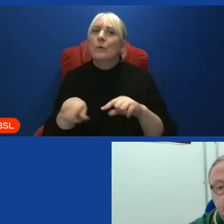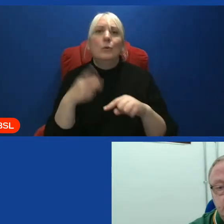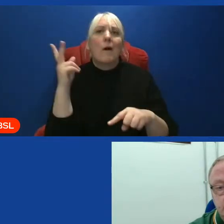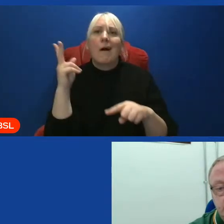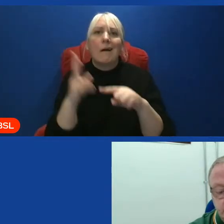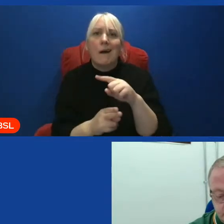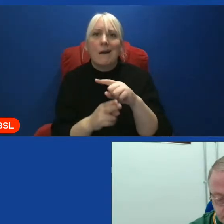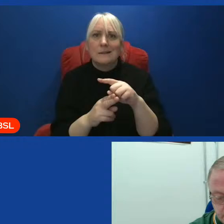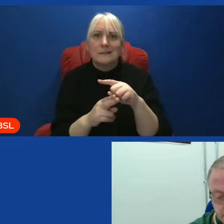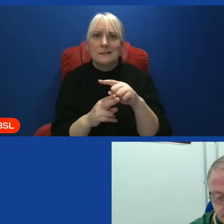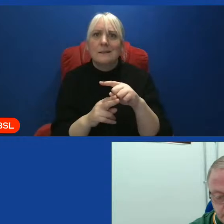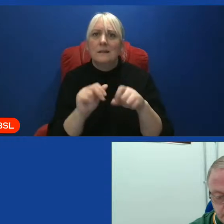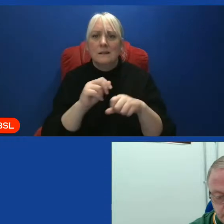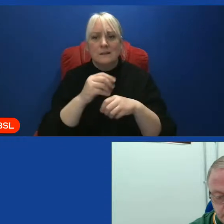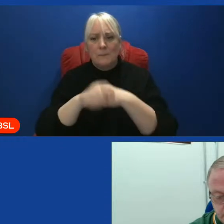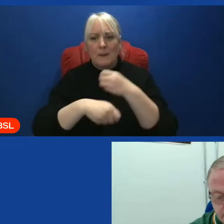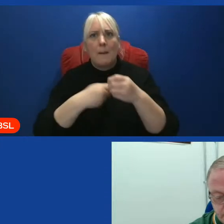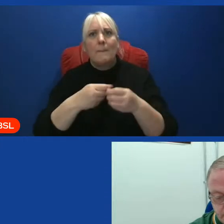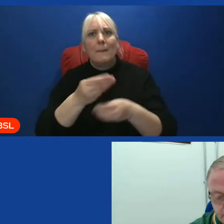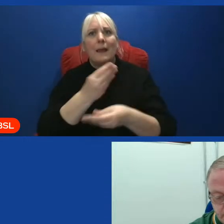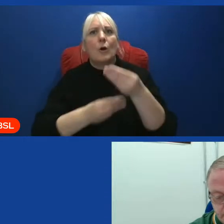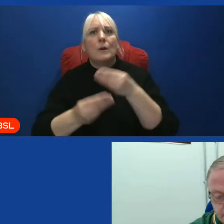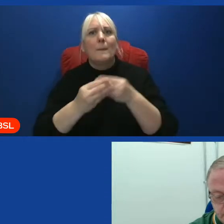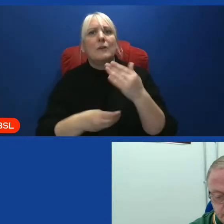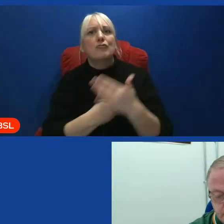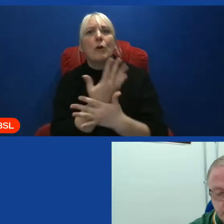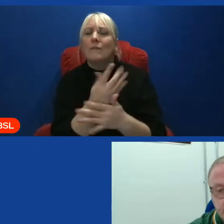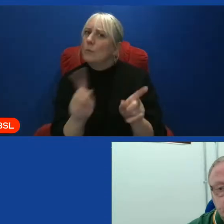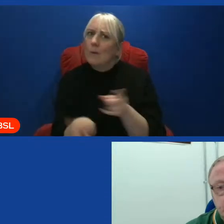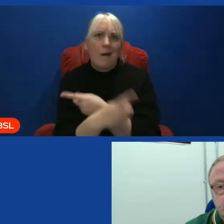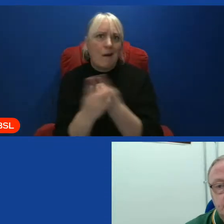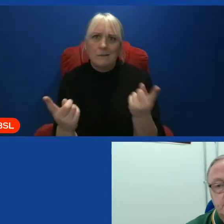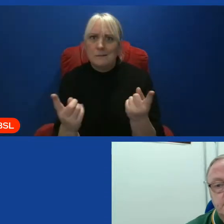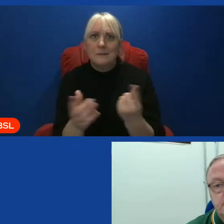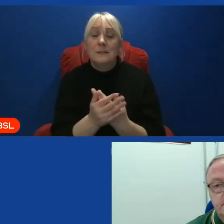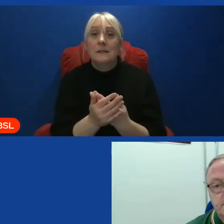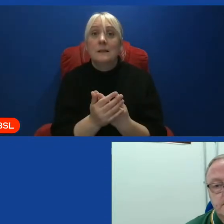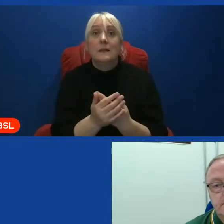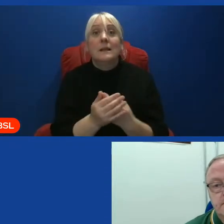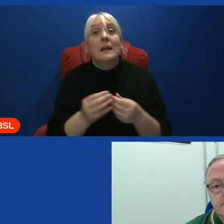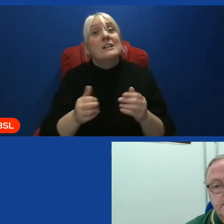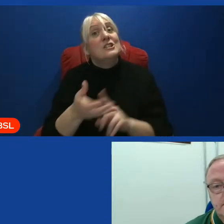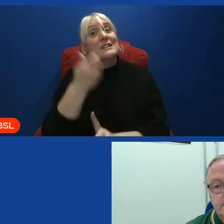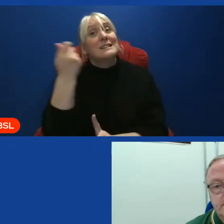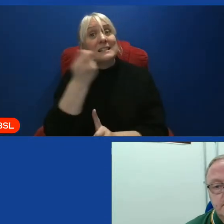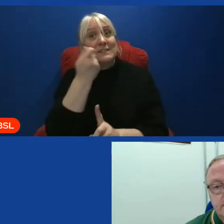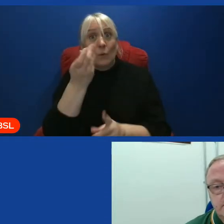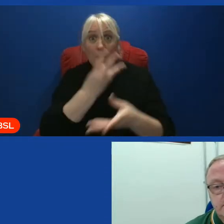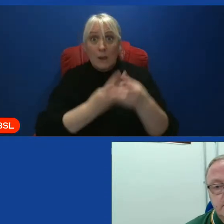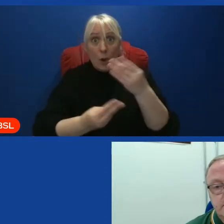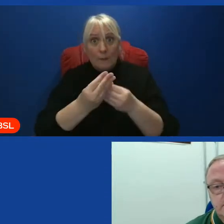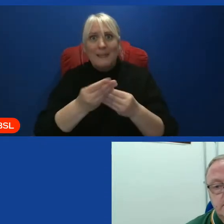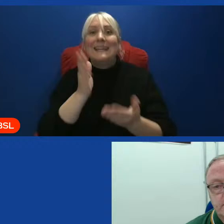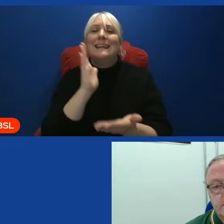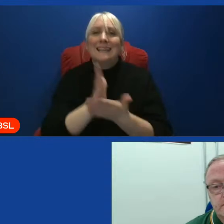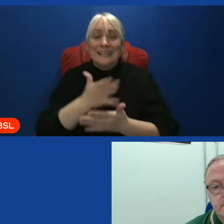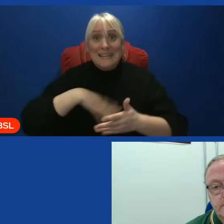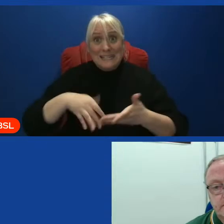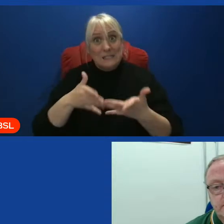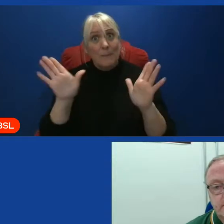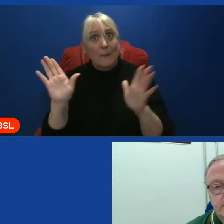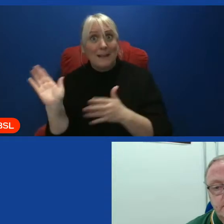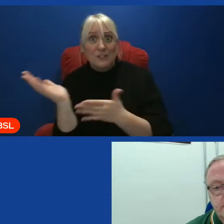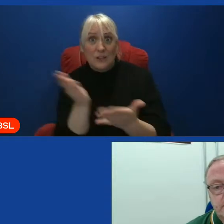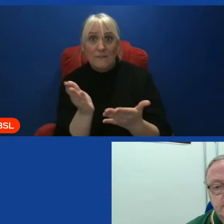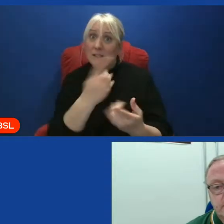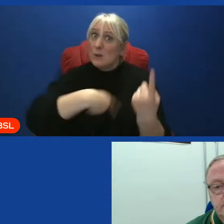to growth. A successful economy needs high quality public services. We all rely on things like good health,